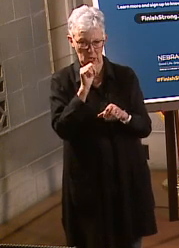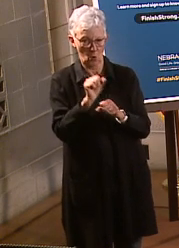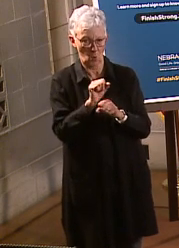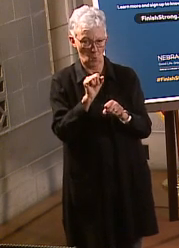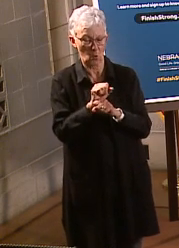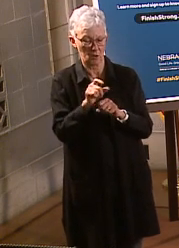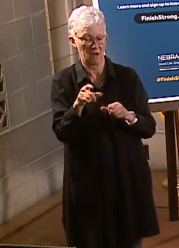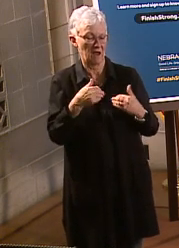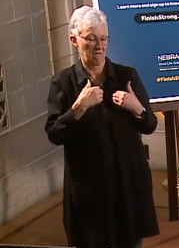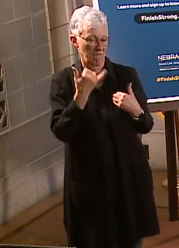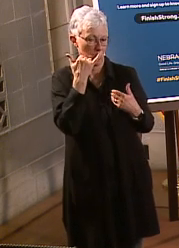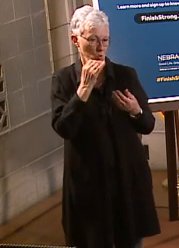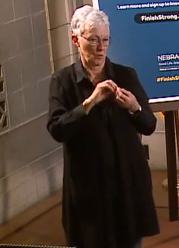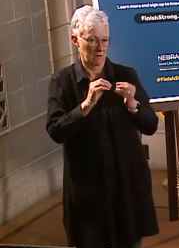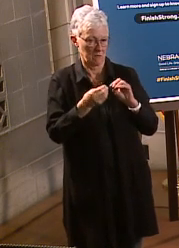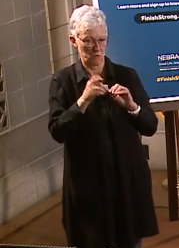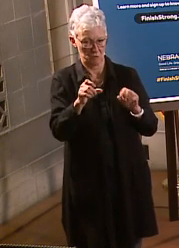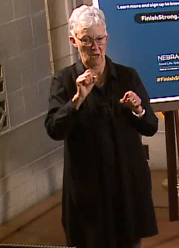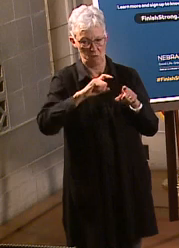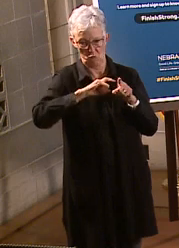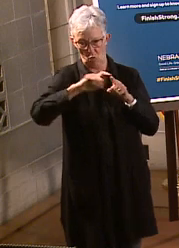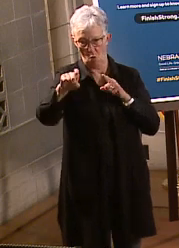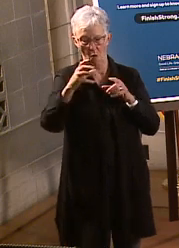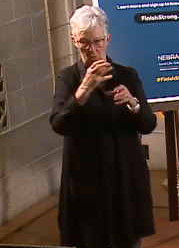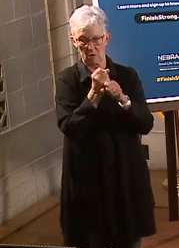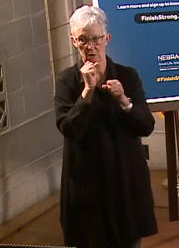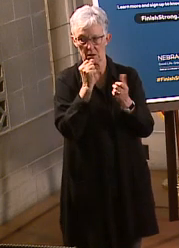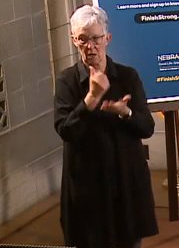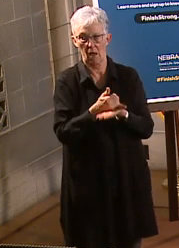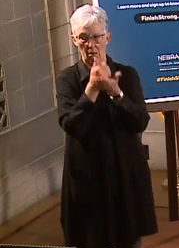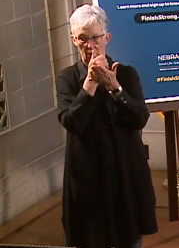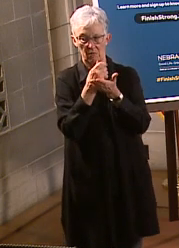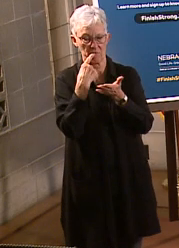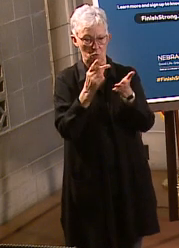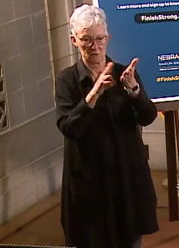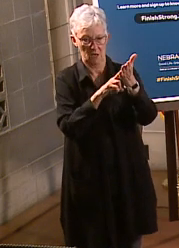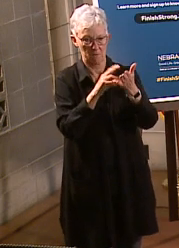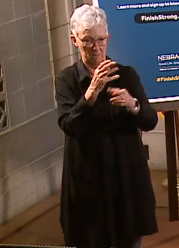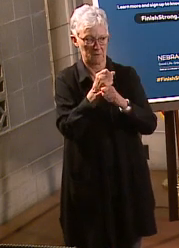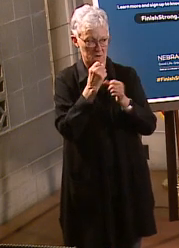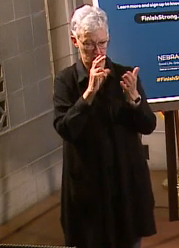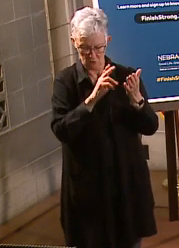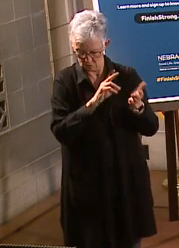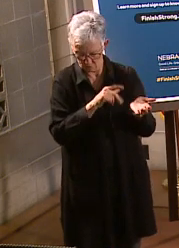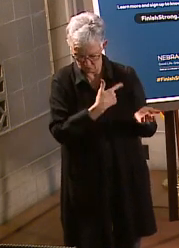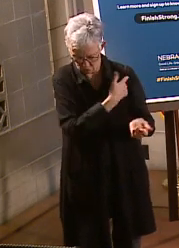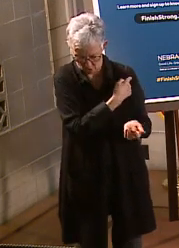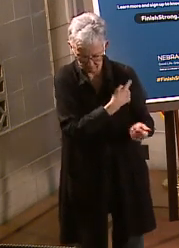833-998-2275 number and get help that way. Thanks a lot, folks. Have a great weekend.